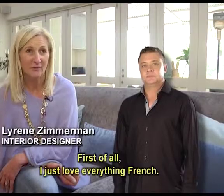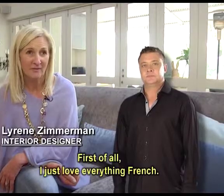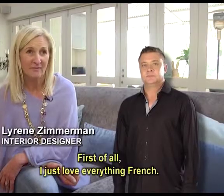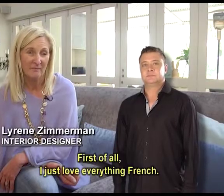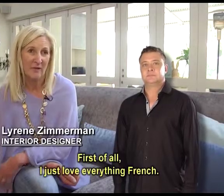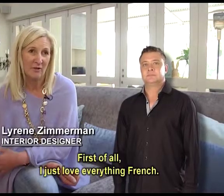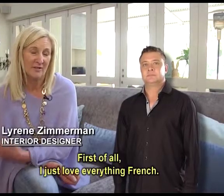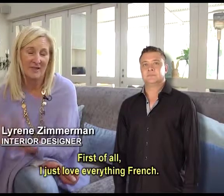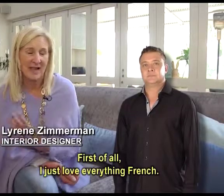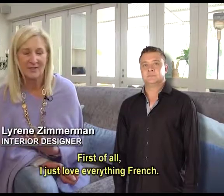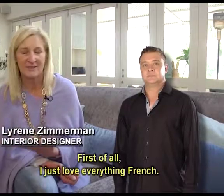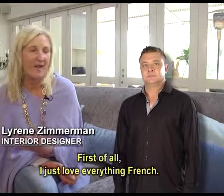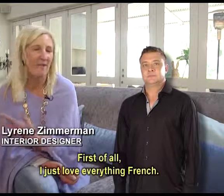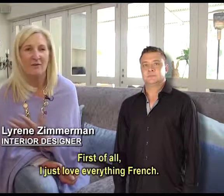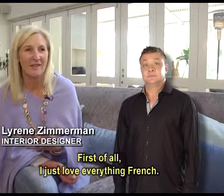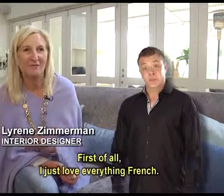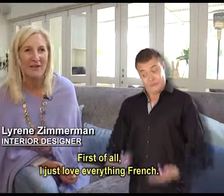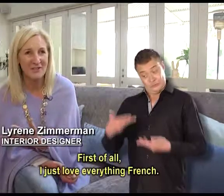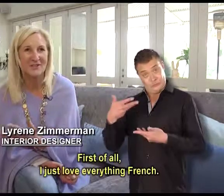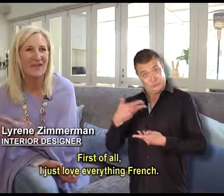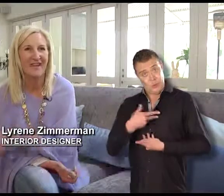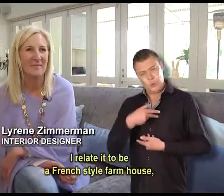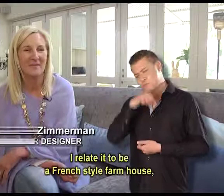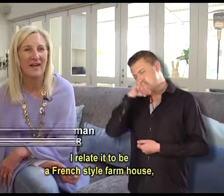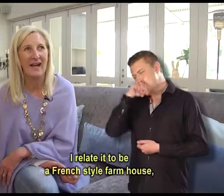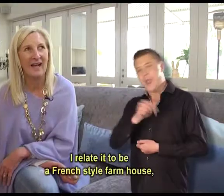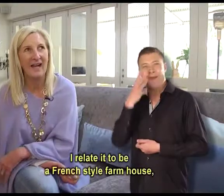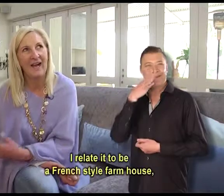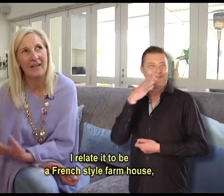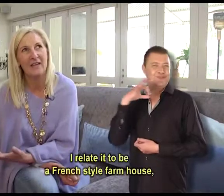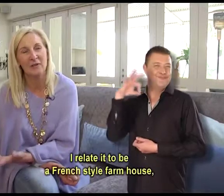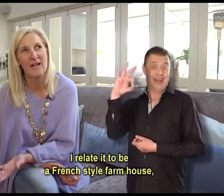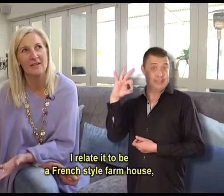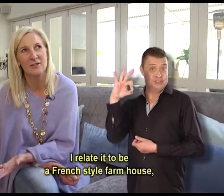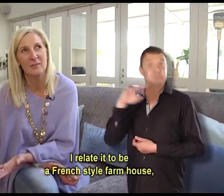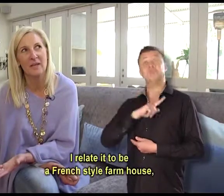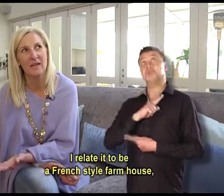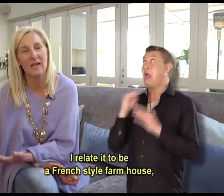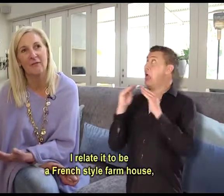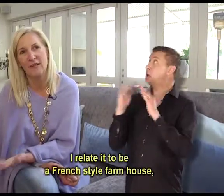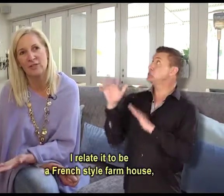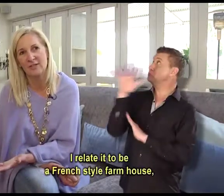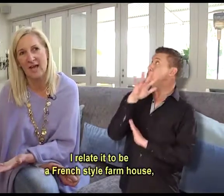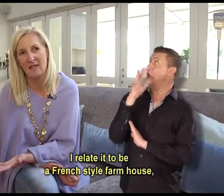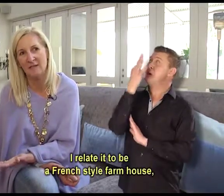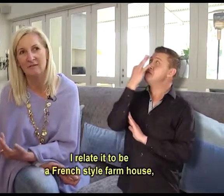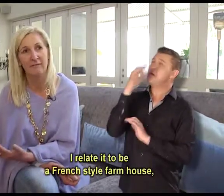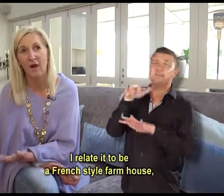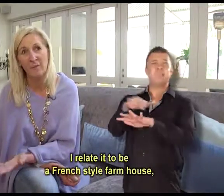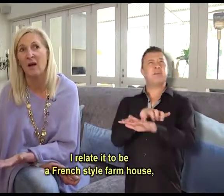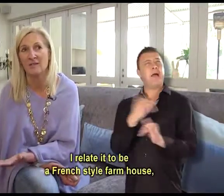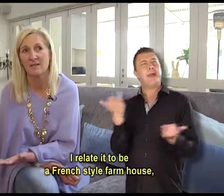First of all, because I just love everything French, I kind of related to being a